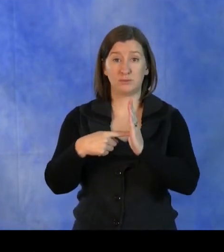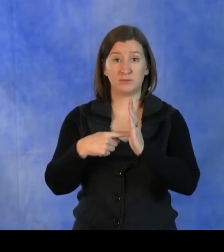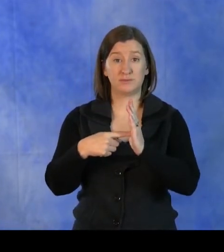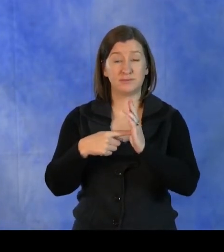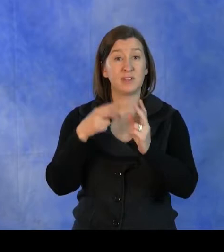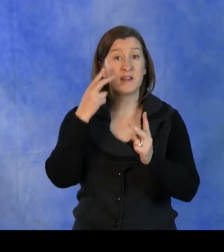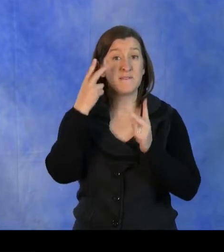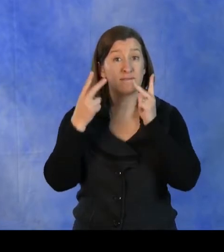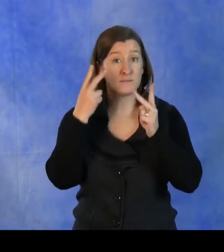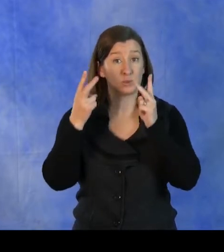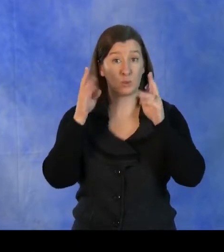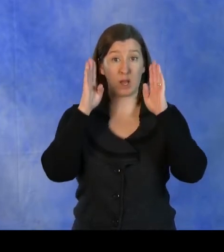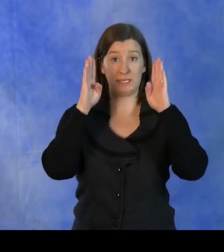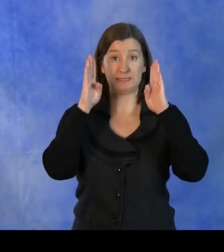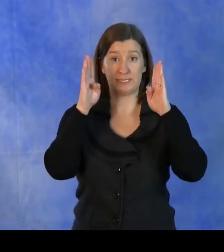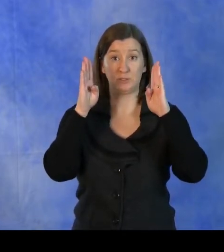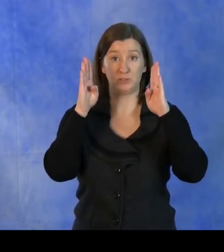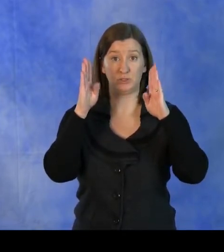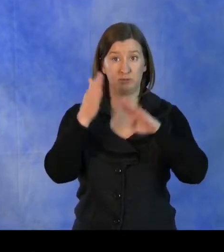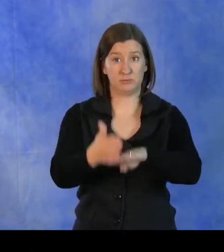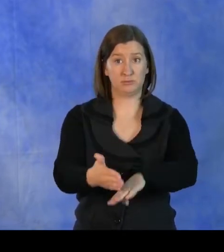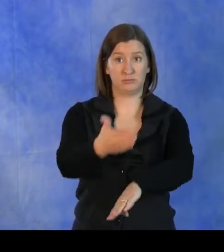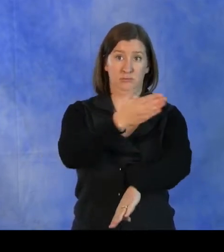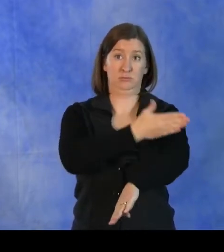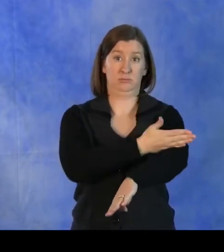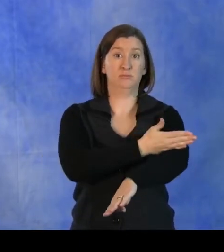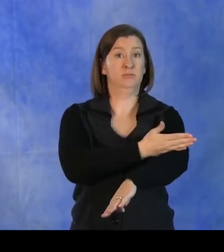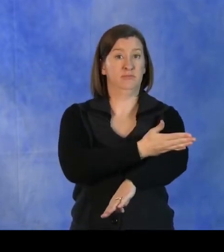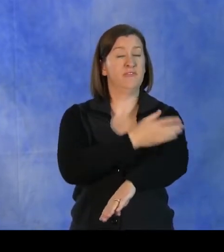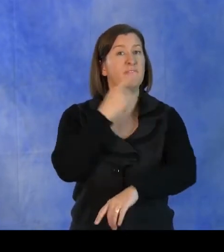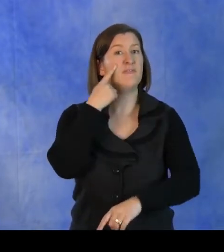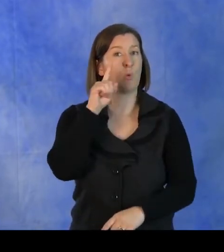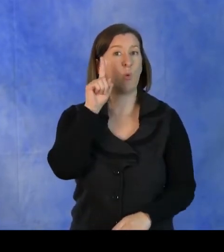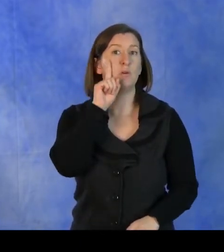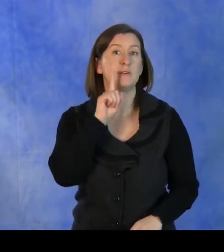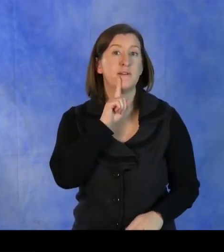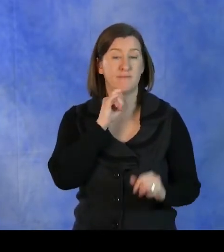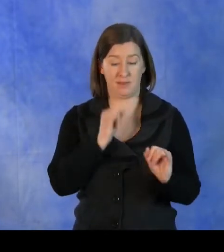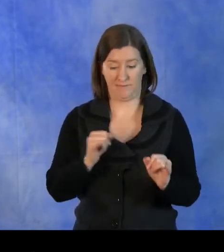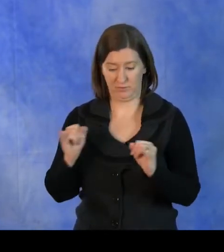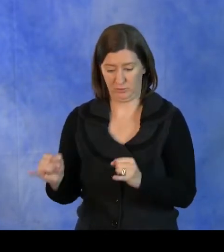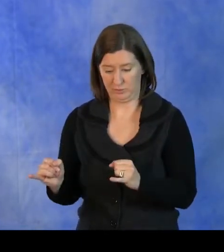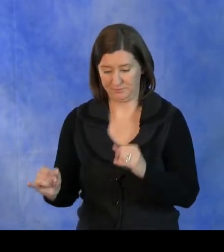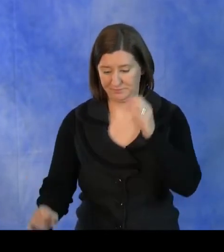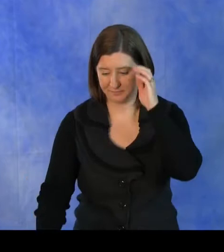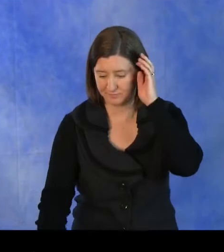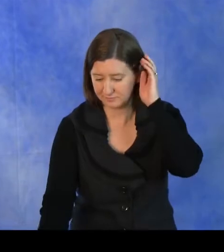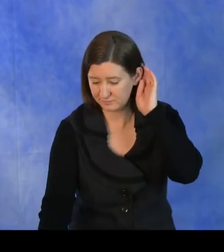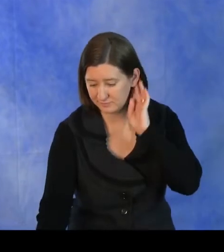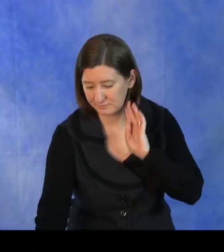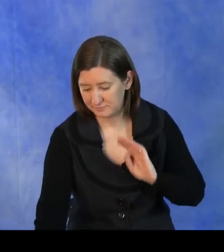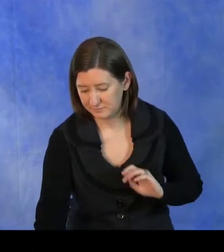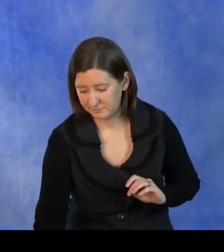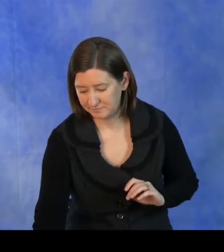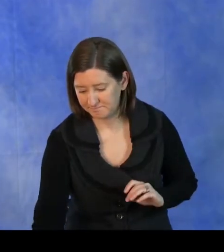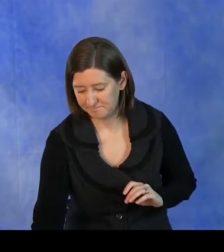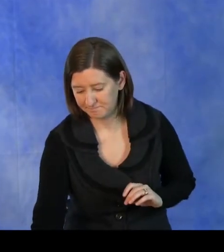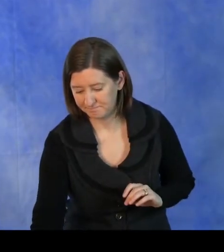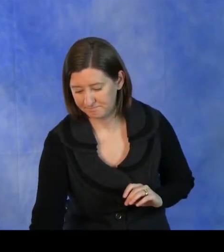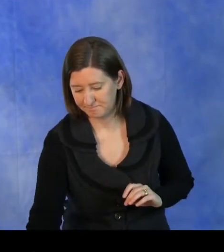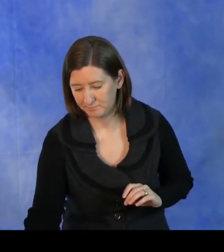Also, some research shows that visual attention is improved for deaf